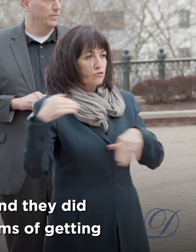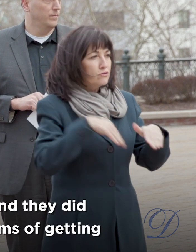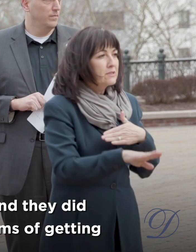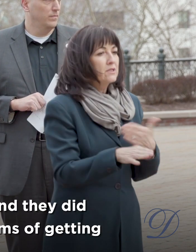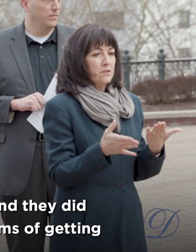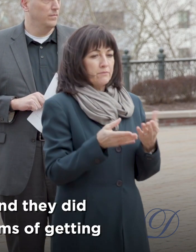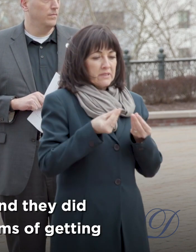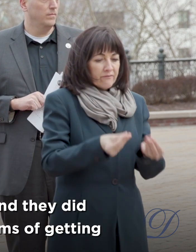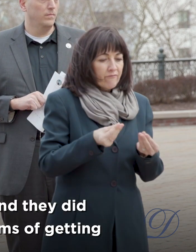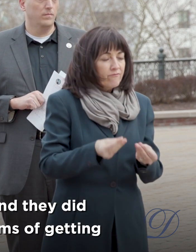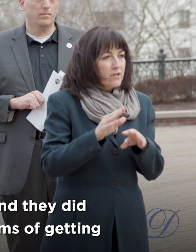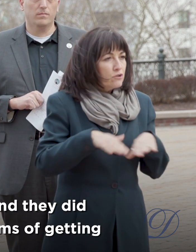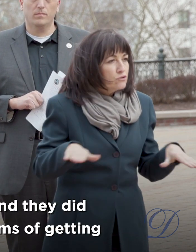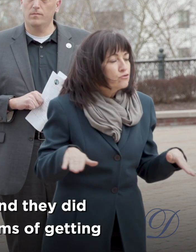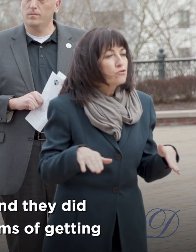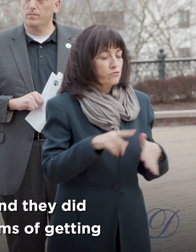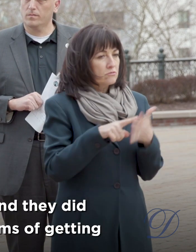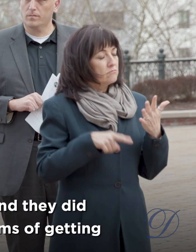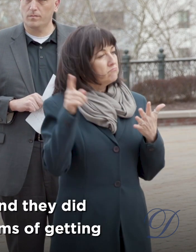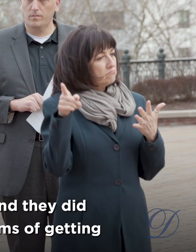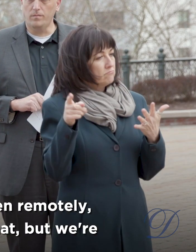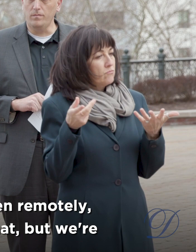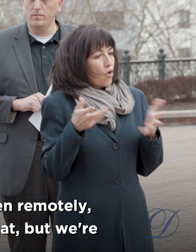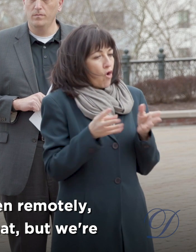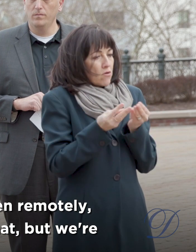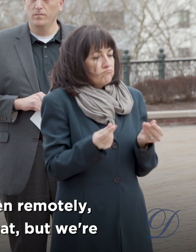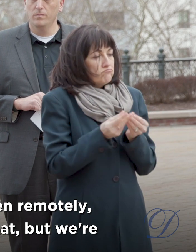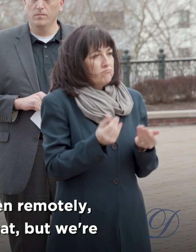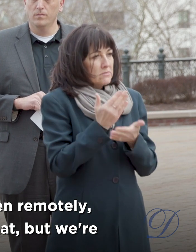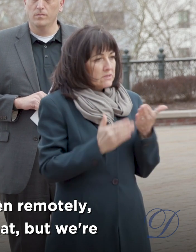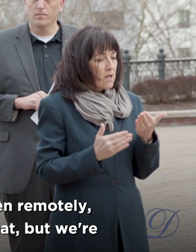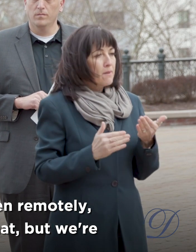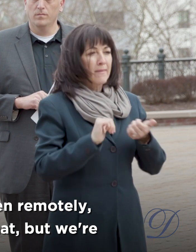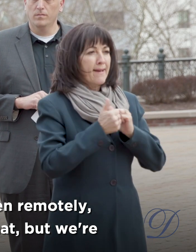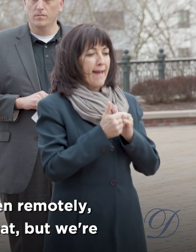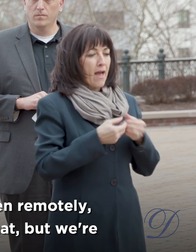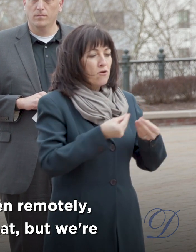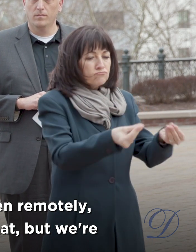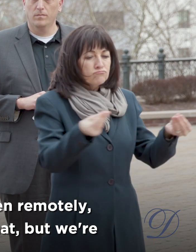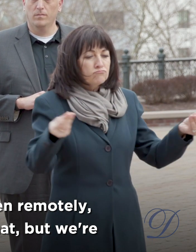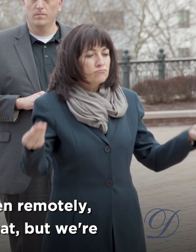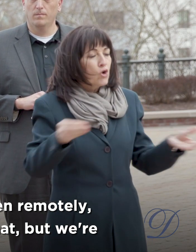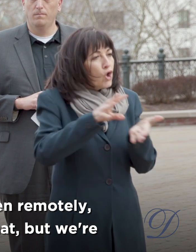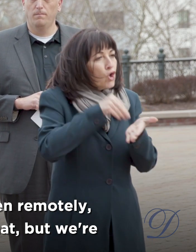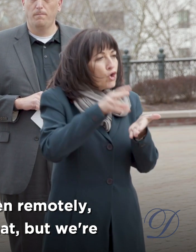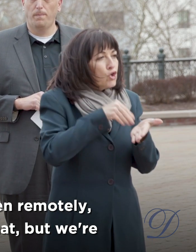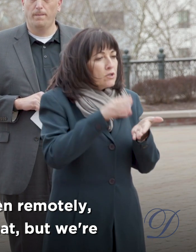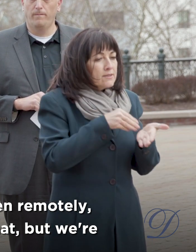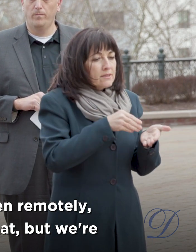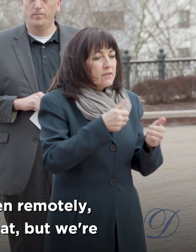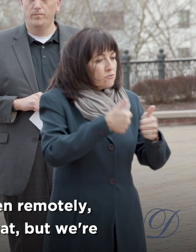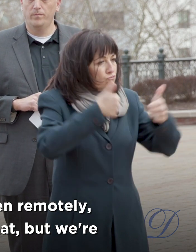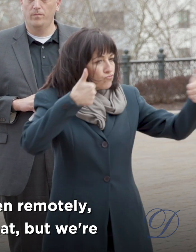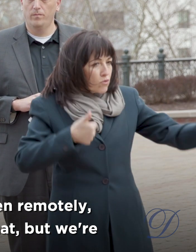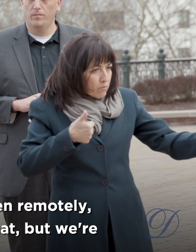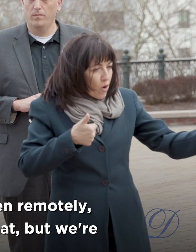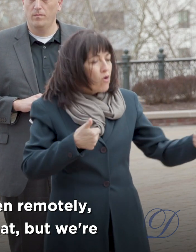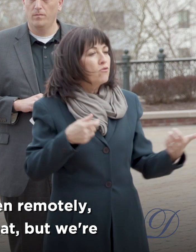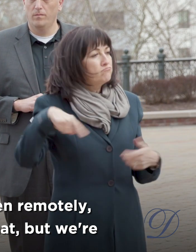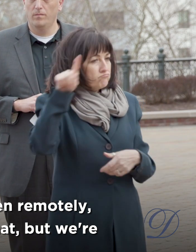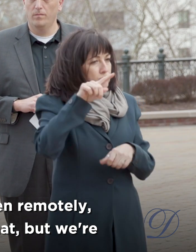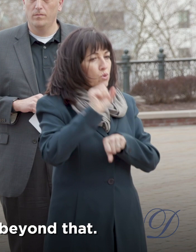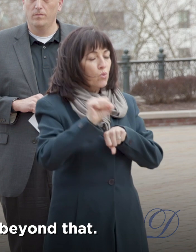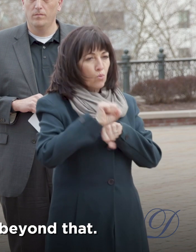feeding children, and they did a really nice job with that in terms of getting instruction to the children remotely, and they've been working on